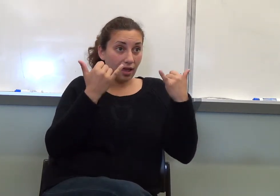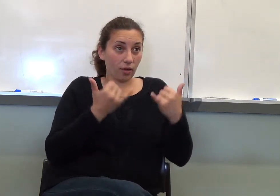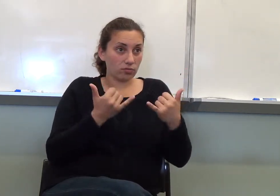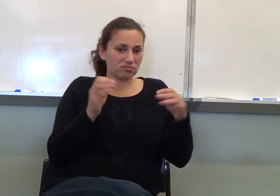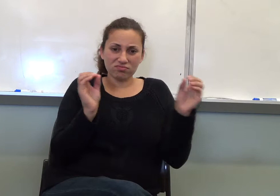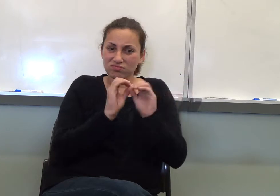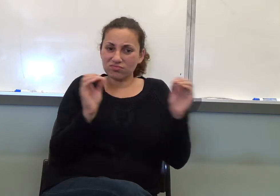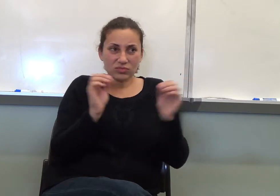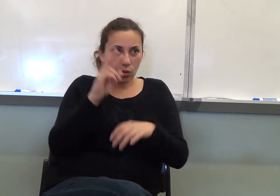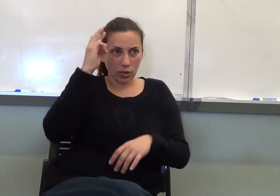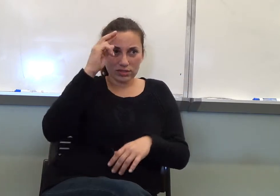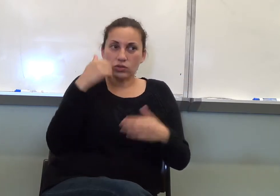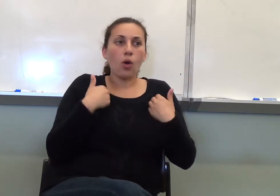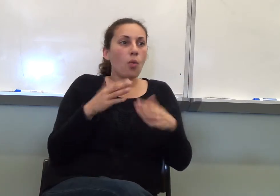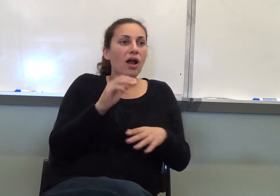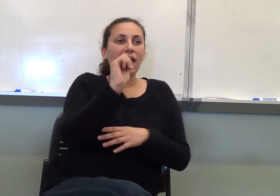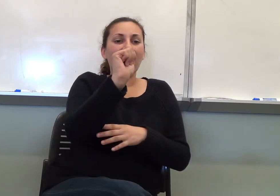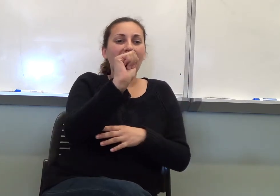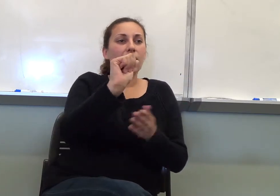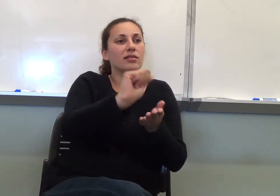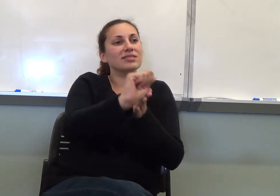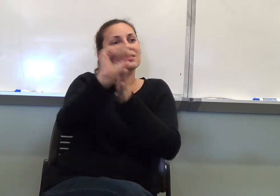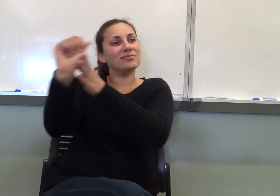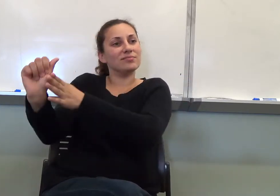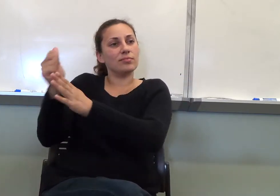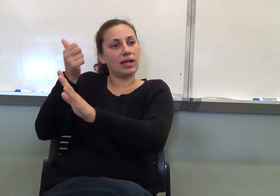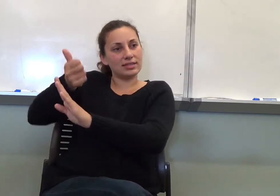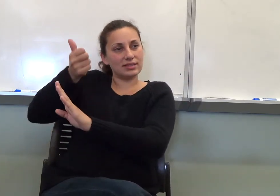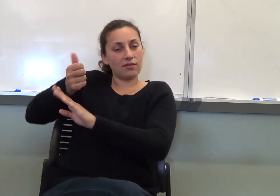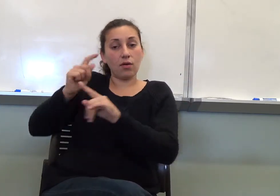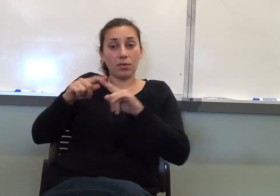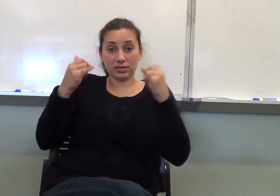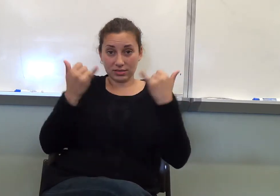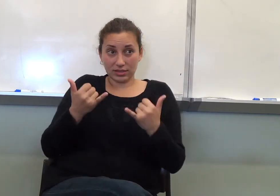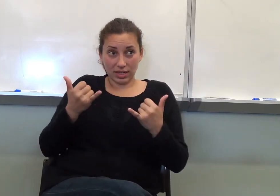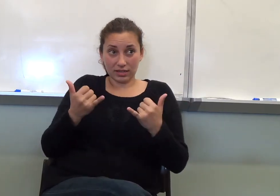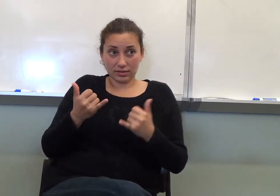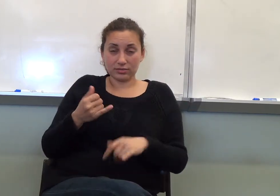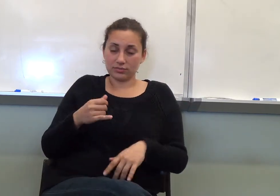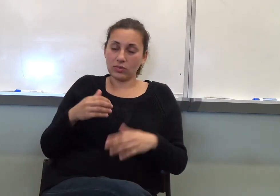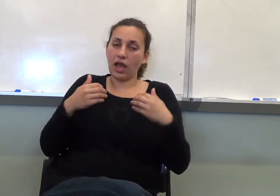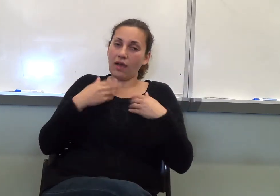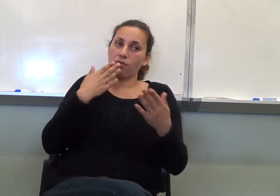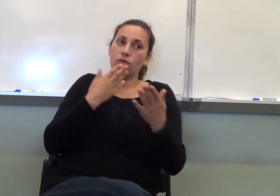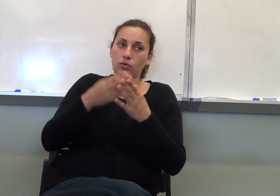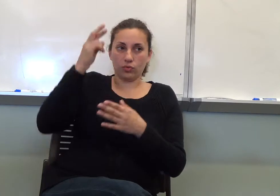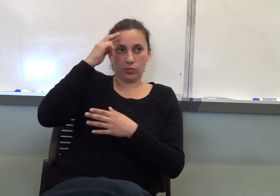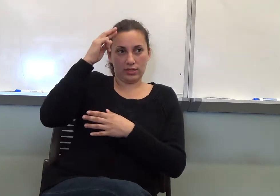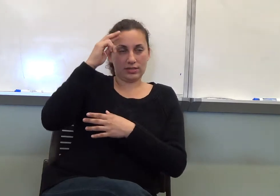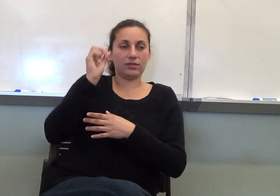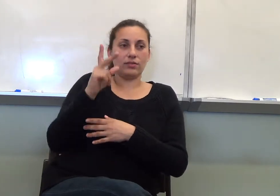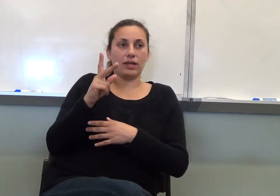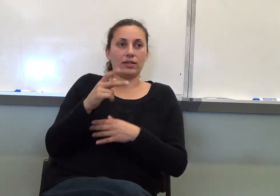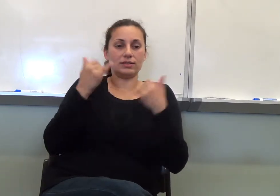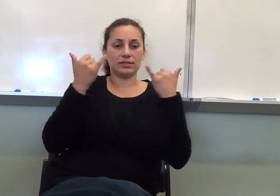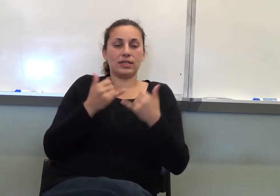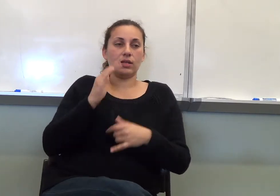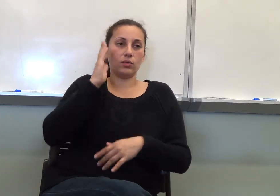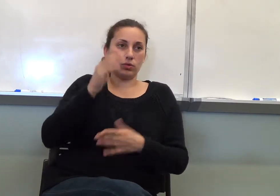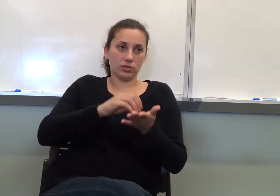to want to get A by itself. But today we'll find out there's a good reason to do it. Okay? So what you're headed